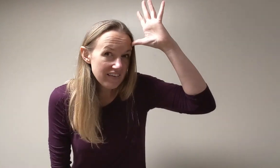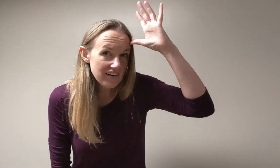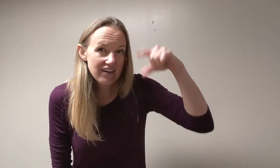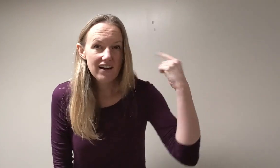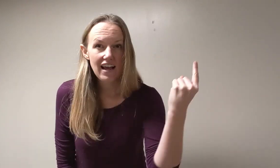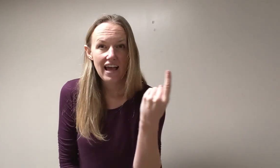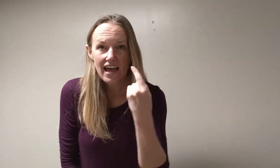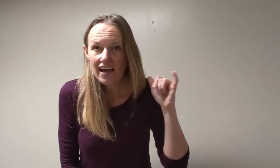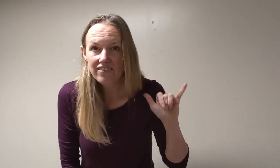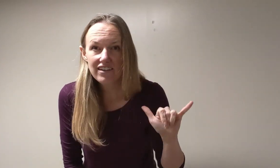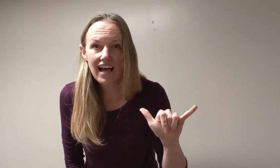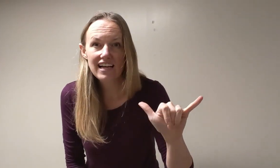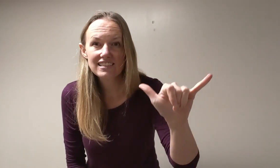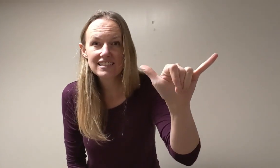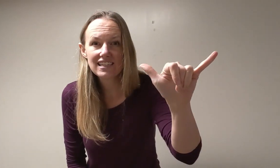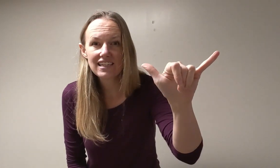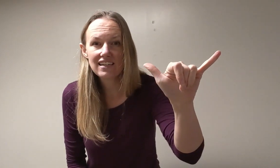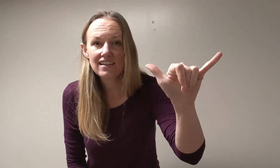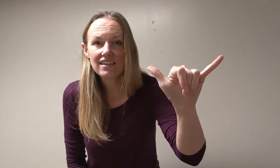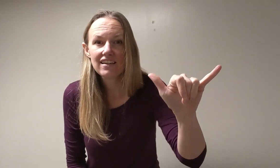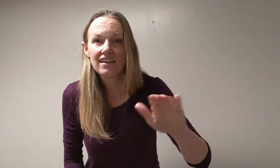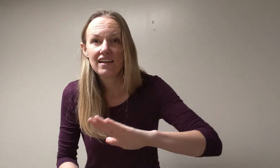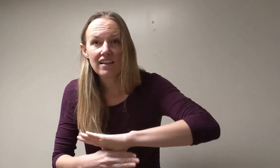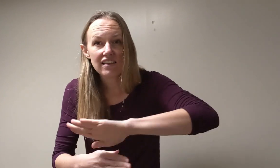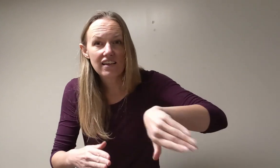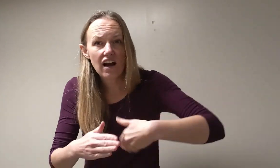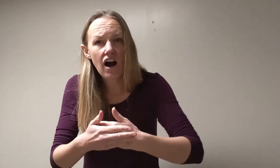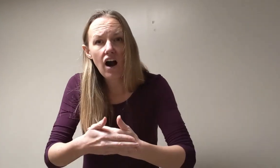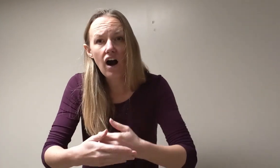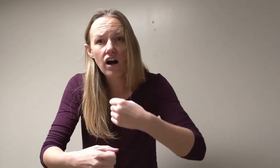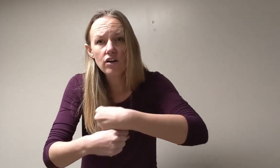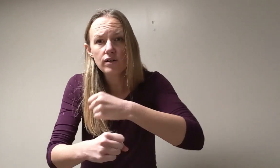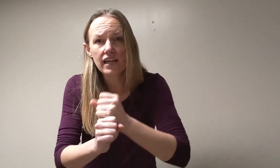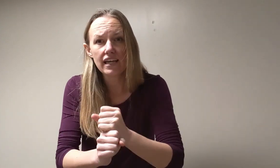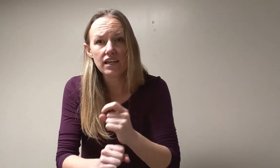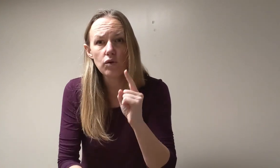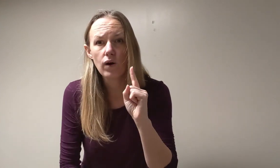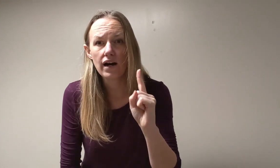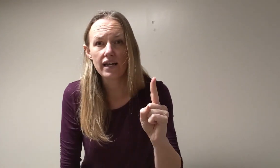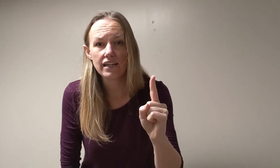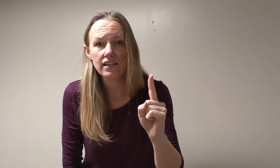Father everlasting, the all creating one,